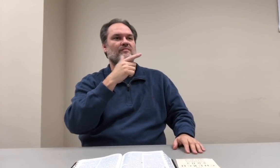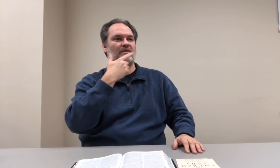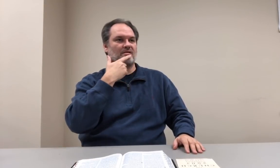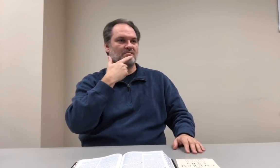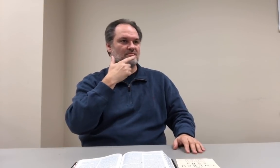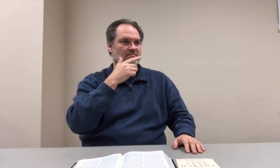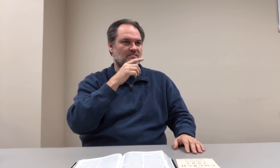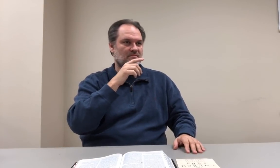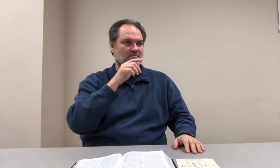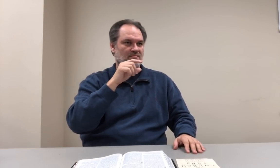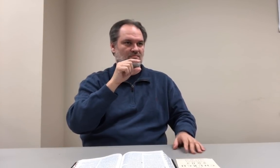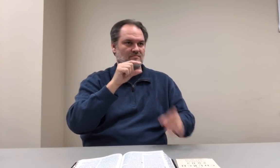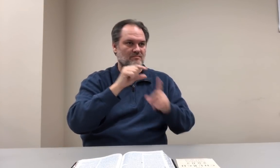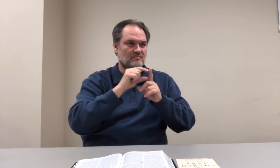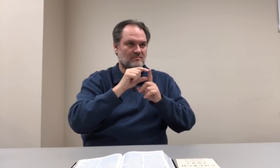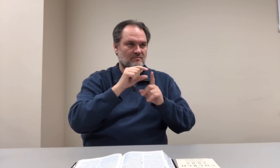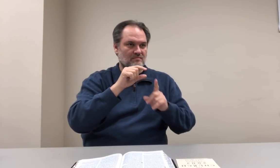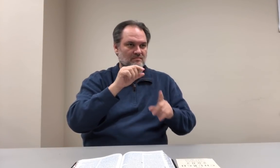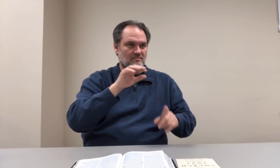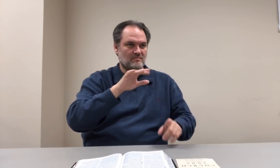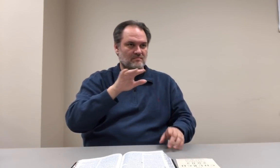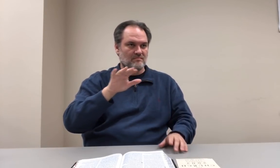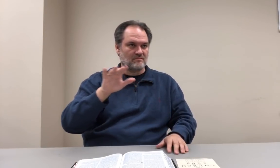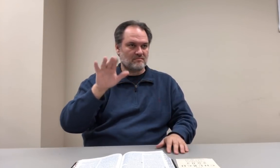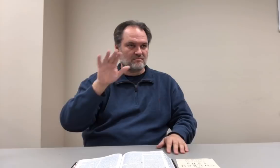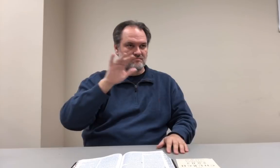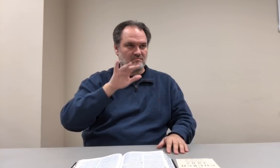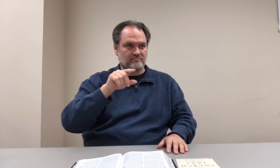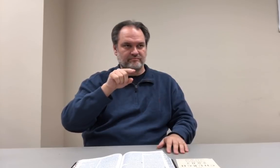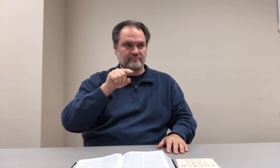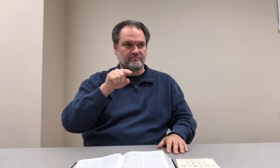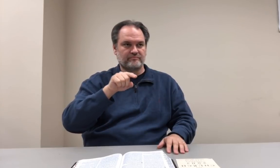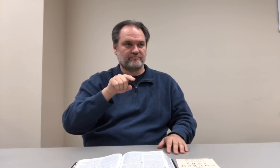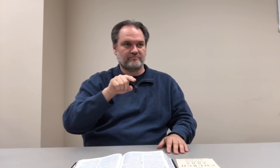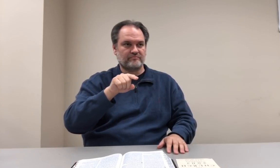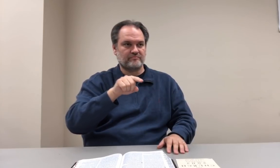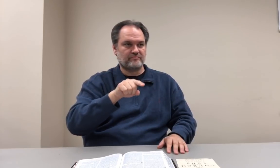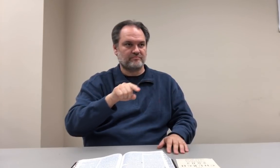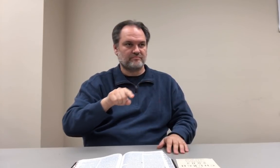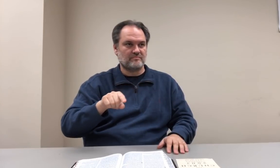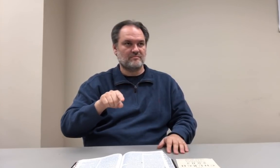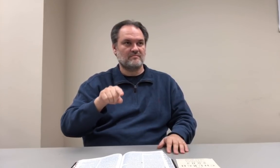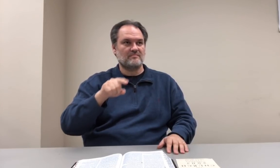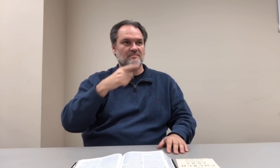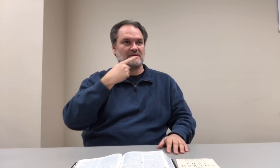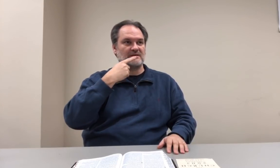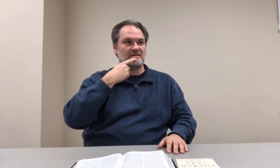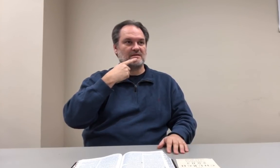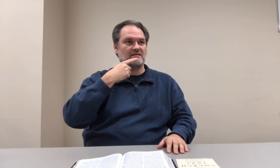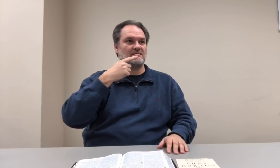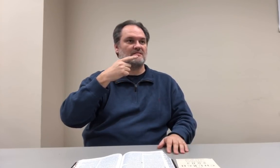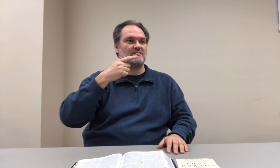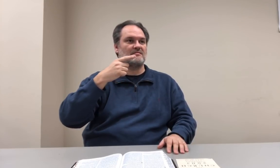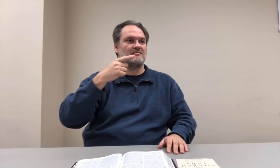the Netherlands, and I don't know if you paid attention to news recently theologically, but in that same place where